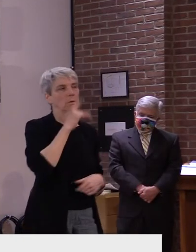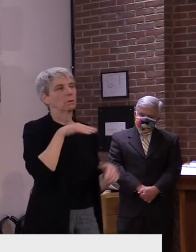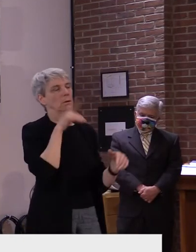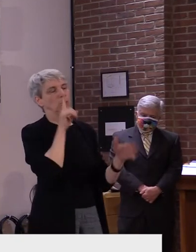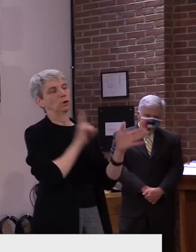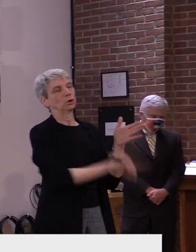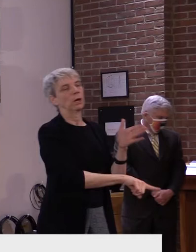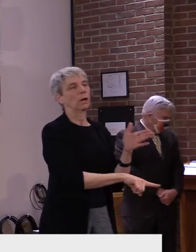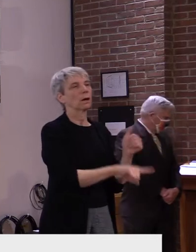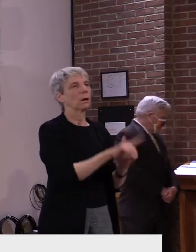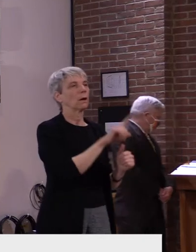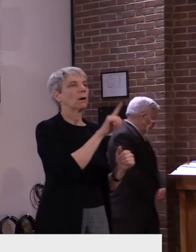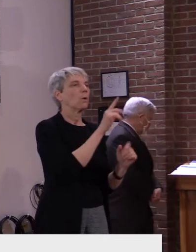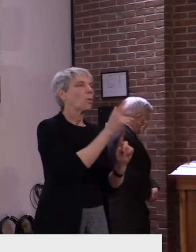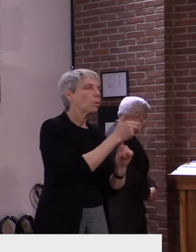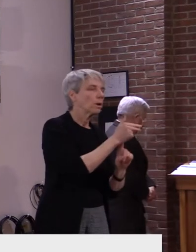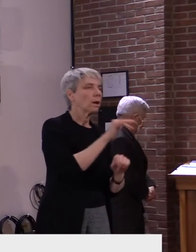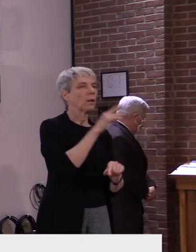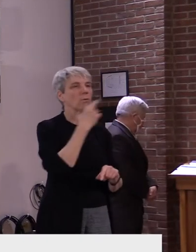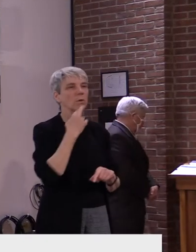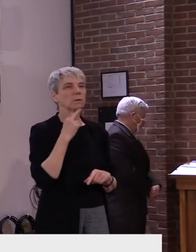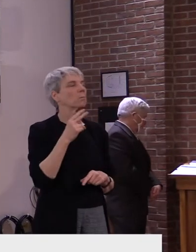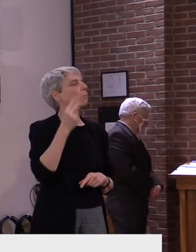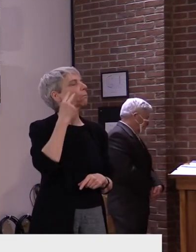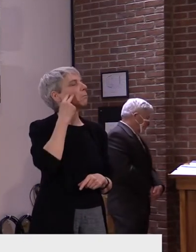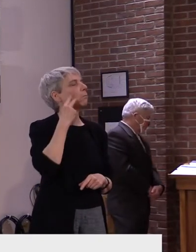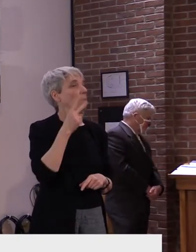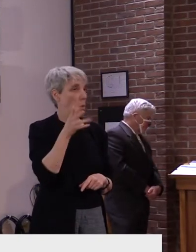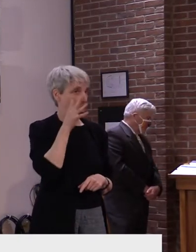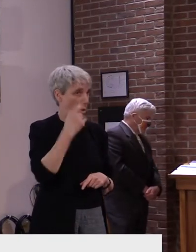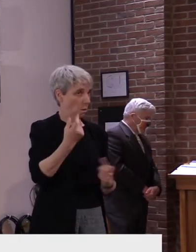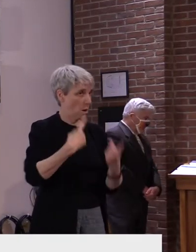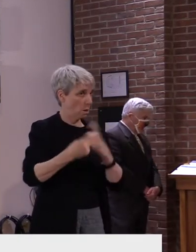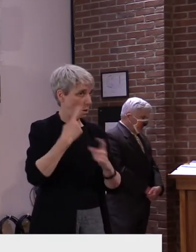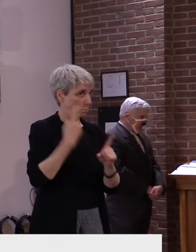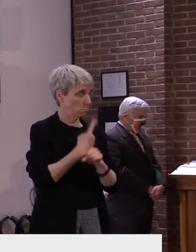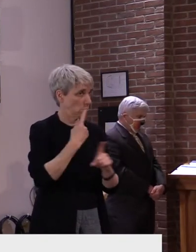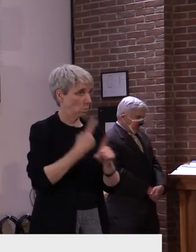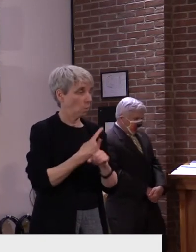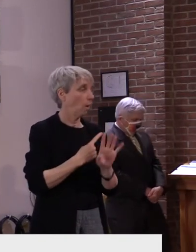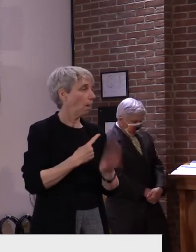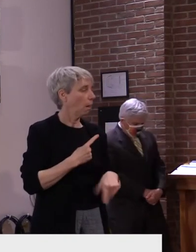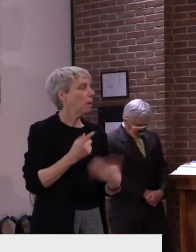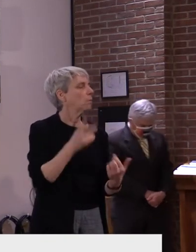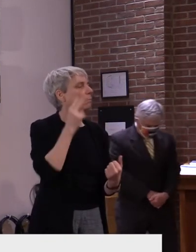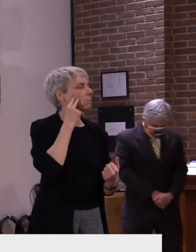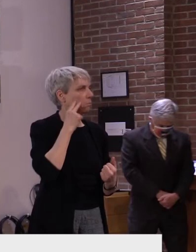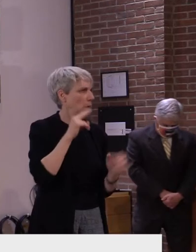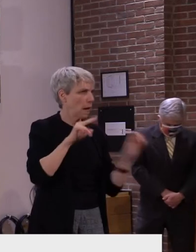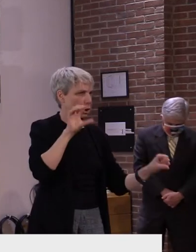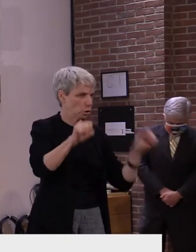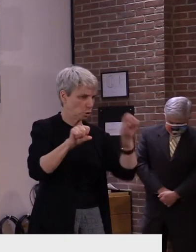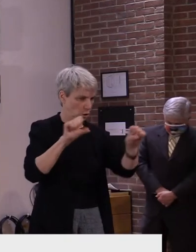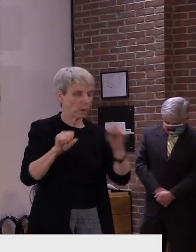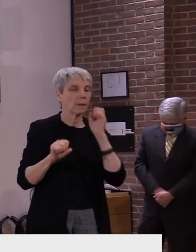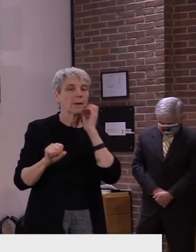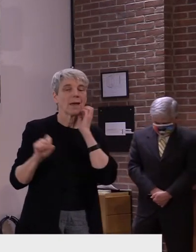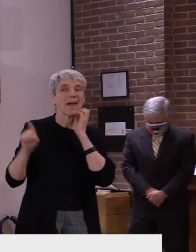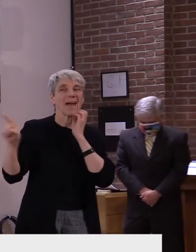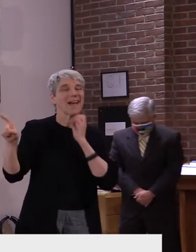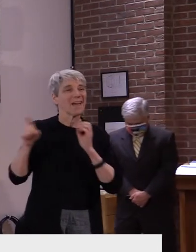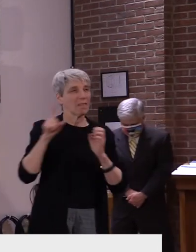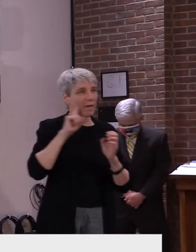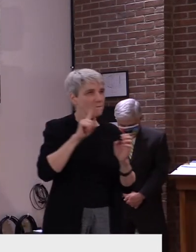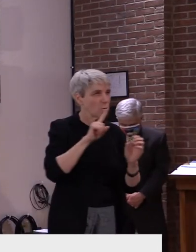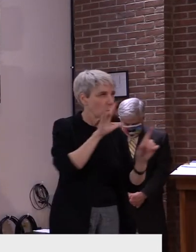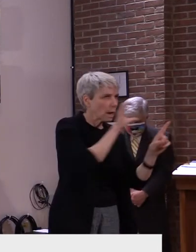businesses, or will you also be trying to get a bead on whether or not individuals are complying with quarantine rules